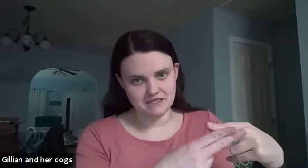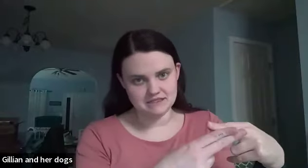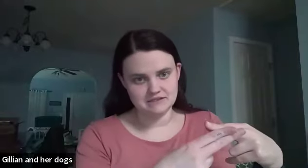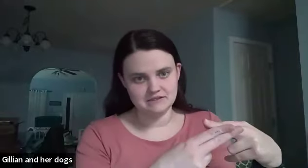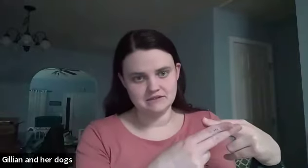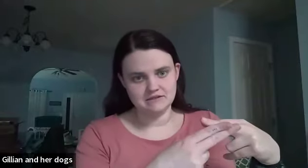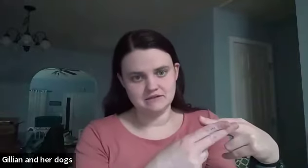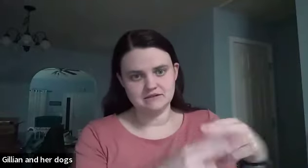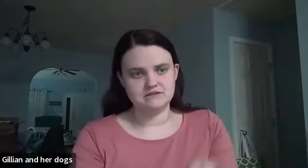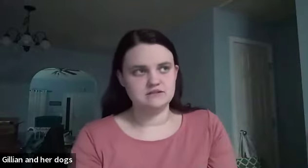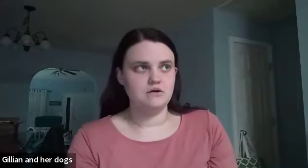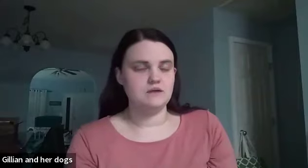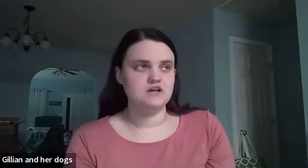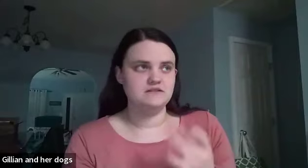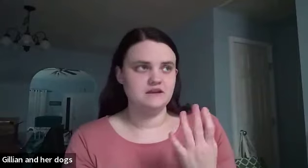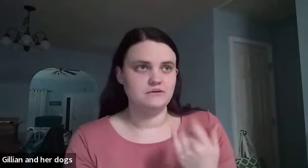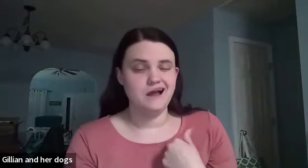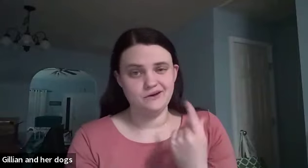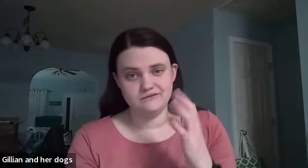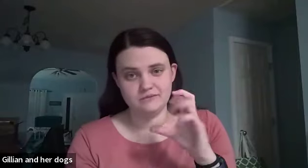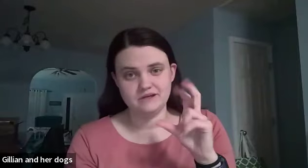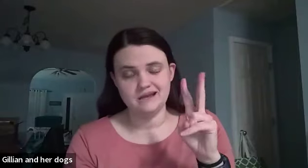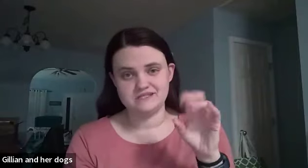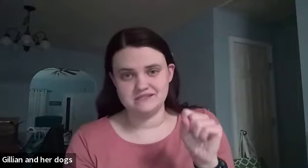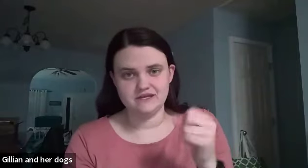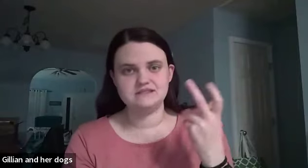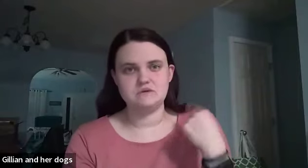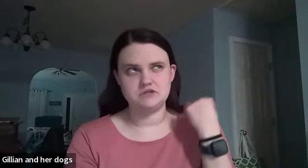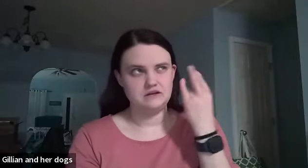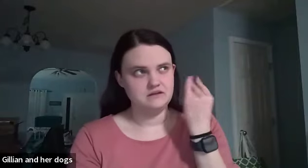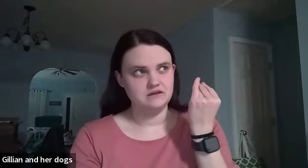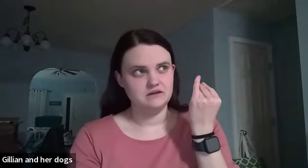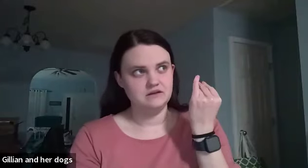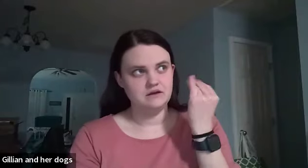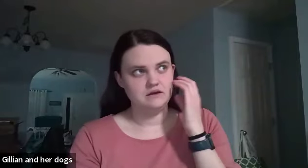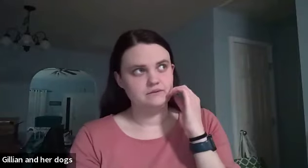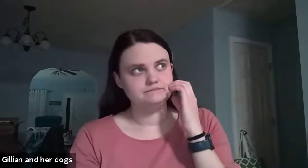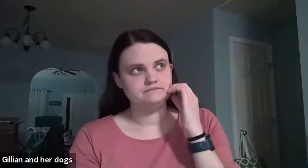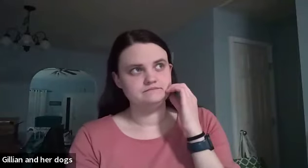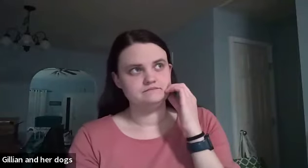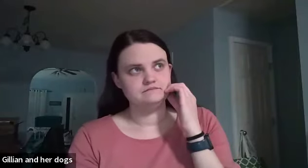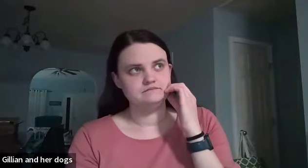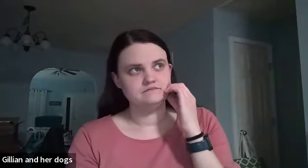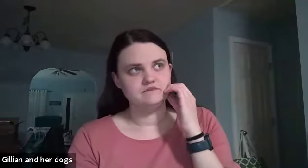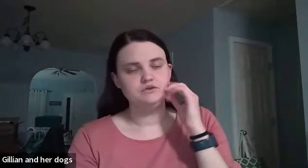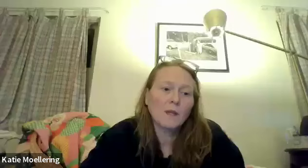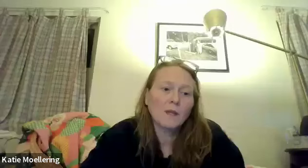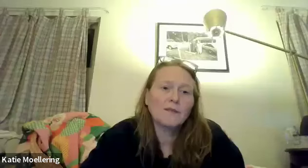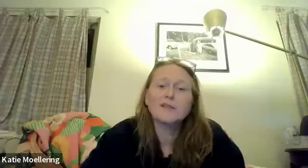it. So I'm trying to think of one. I go to CVS. That's what I'm trying to think. Um, you can just There's